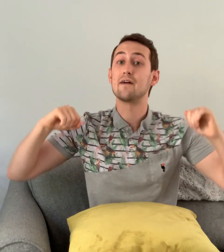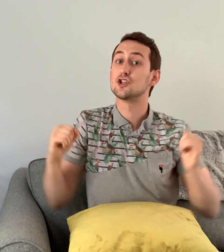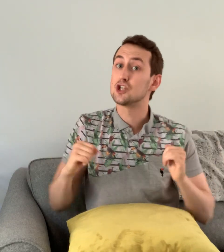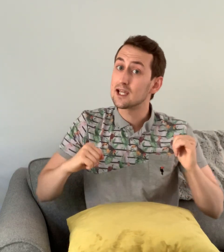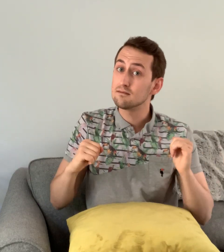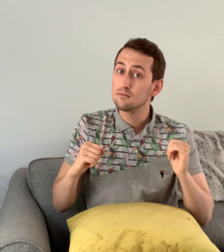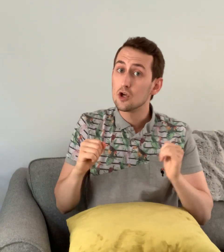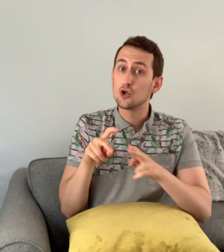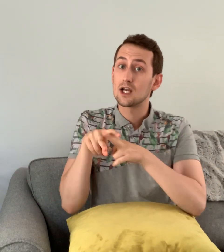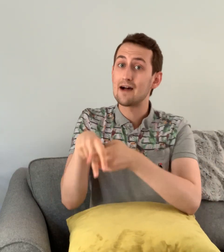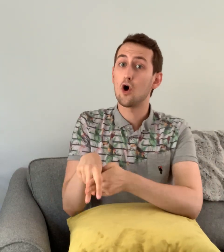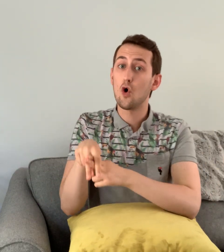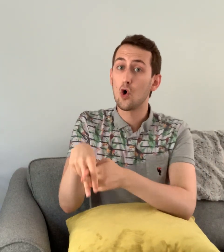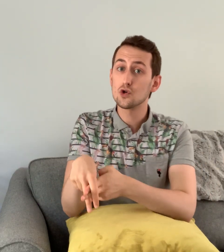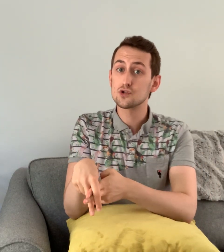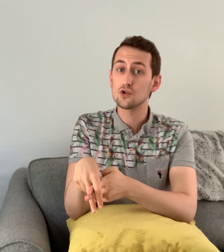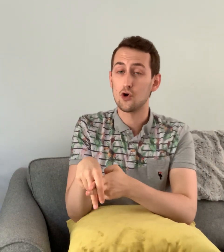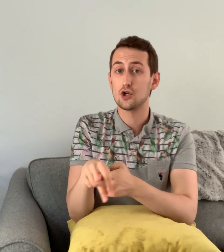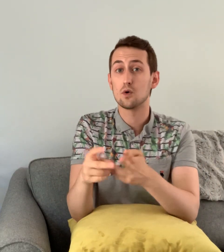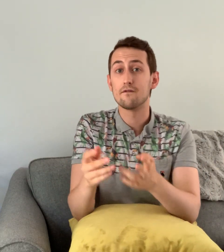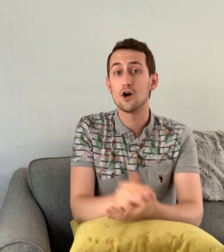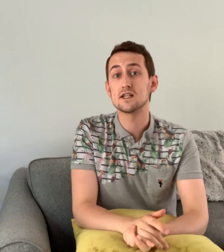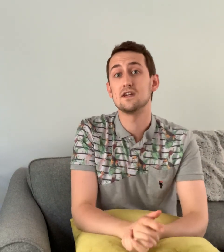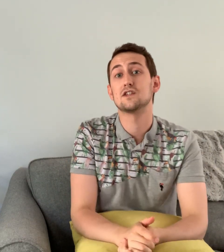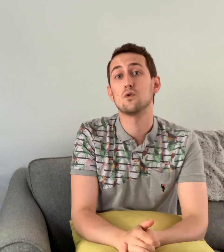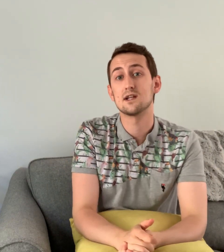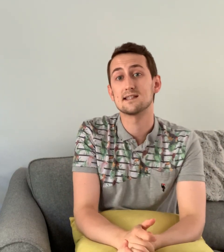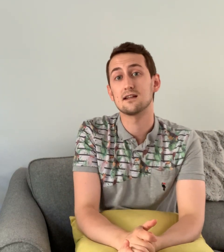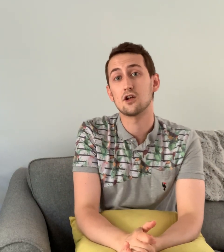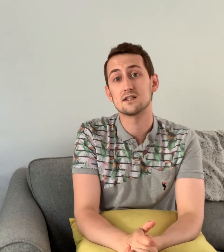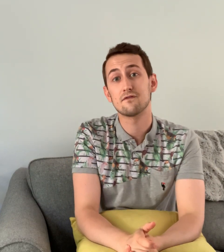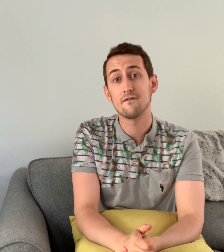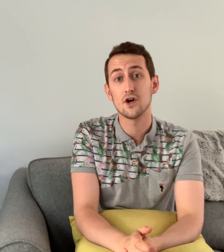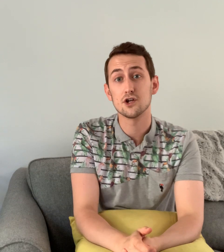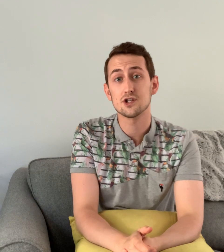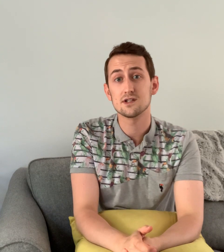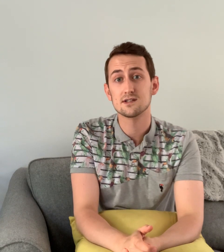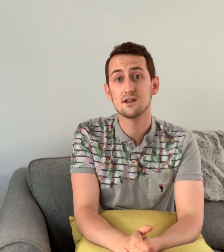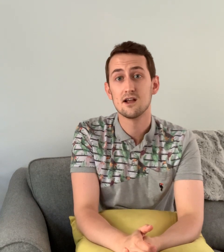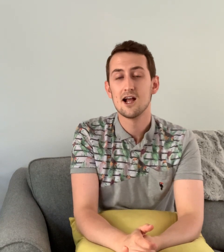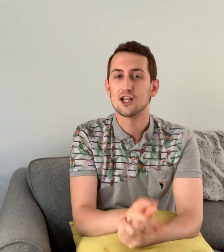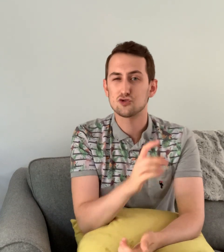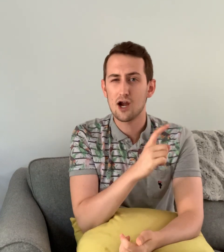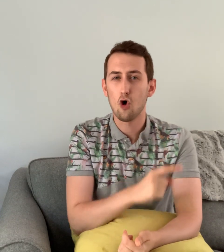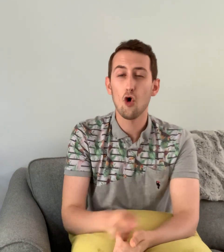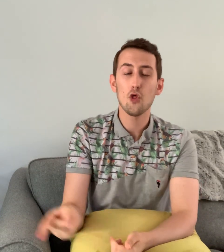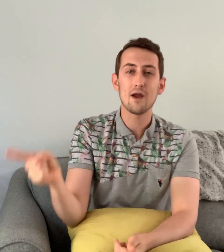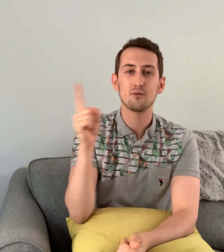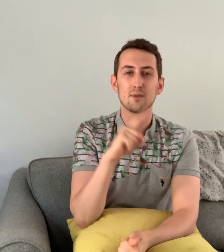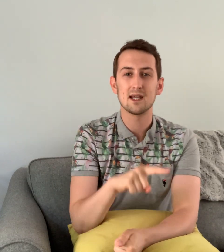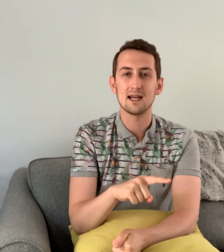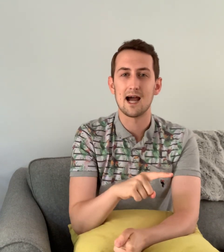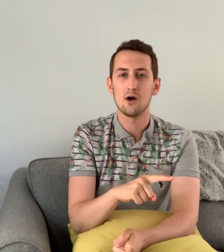have a chicken you could have a horse or you could do a verse of each if you want to sing lots of different versions let's try all the way from the beginning now